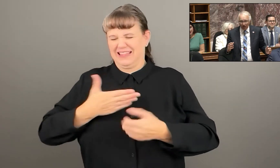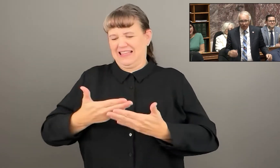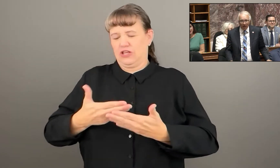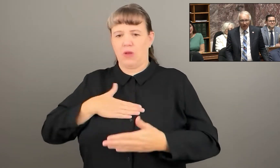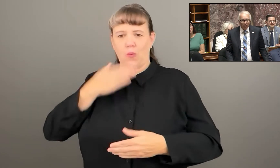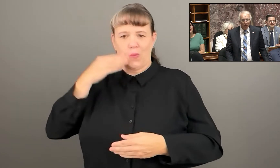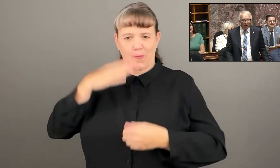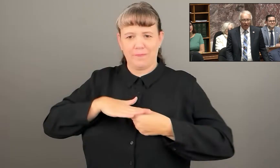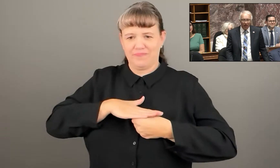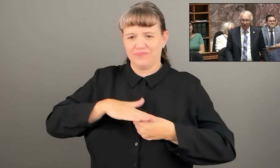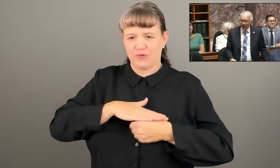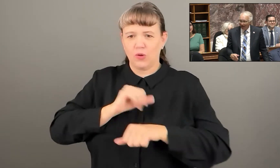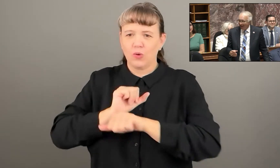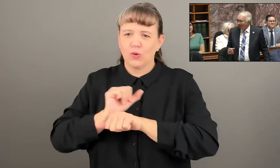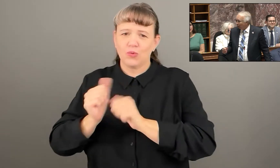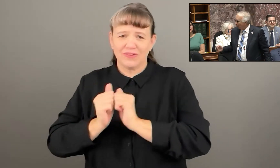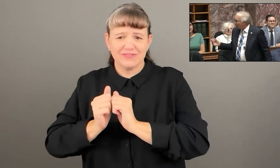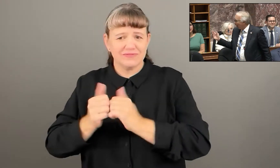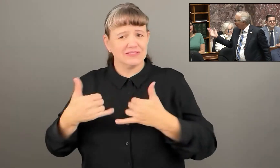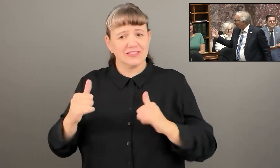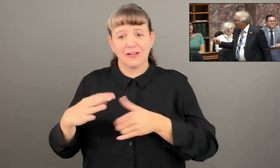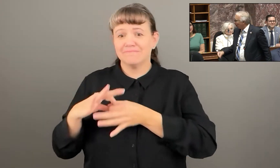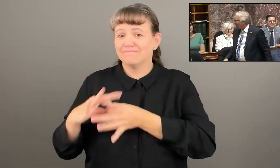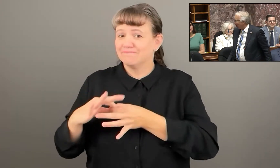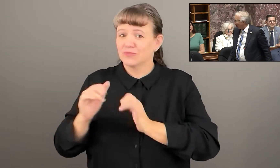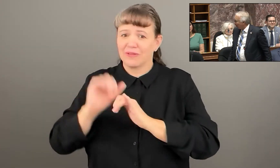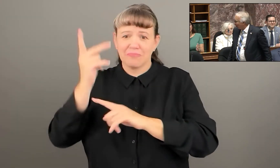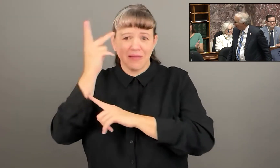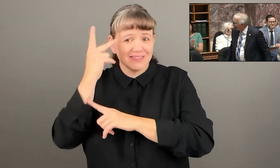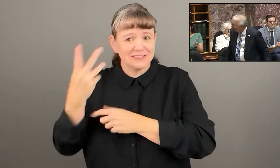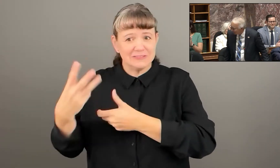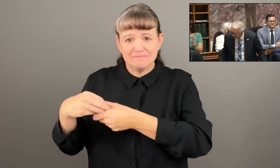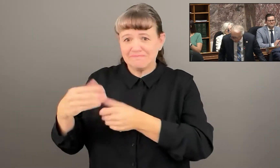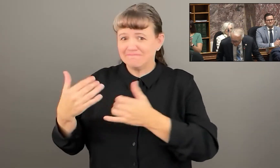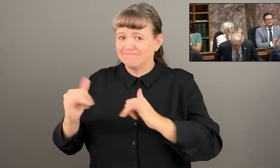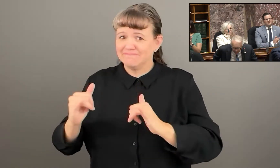still stays connected with politics. So with the House, please welcome Dan Davies.